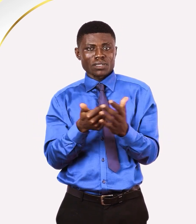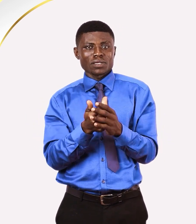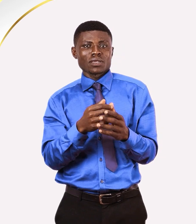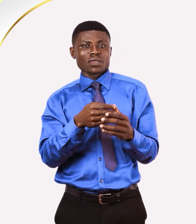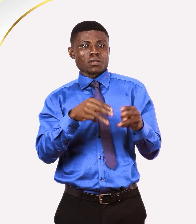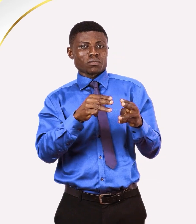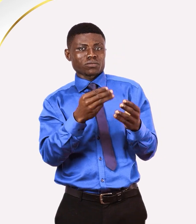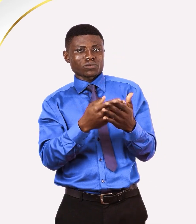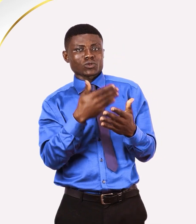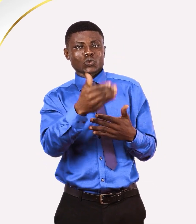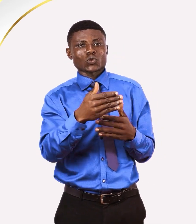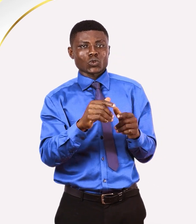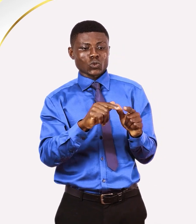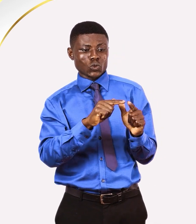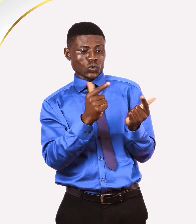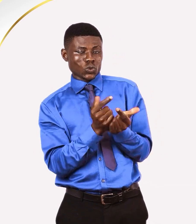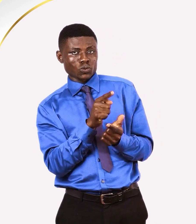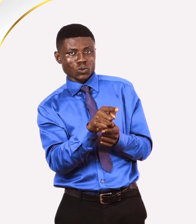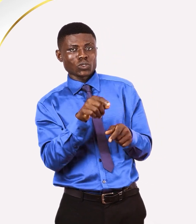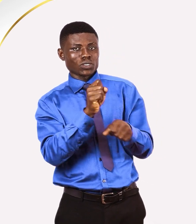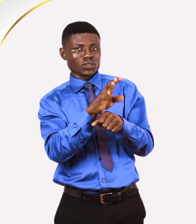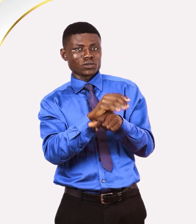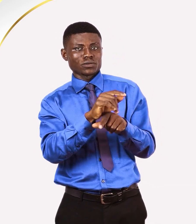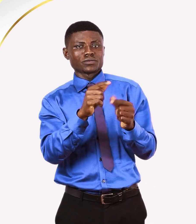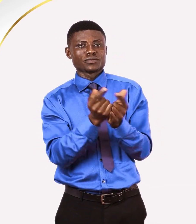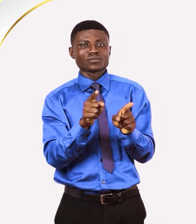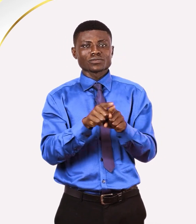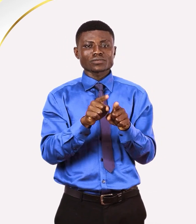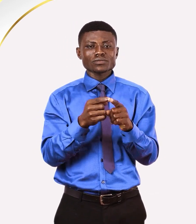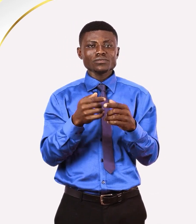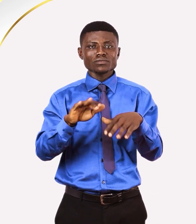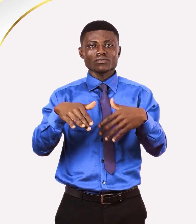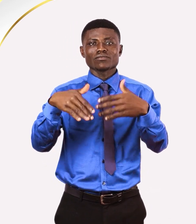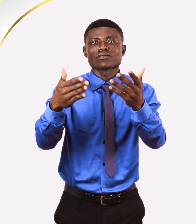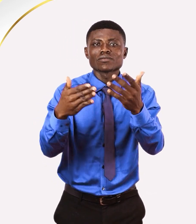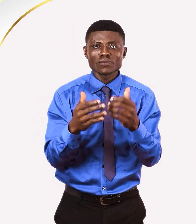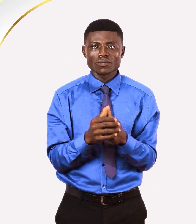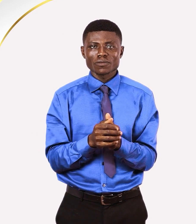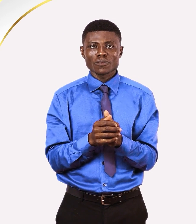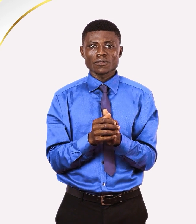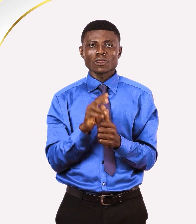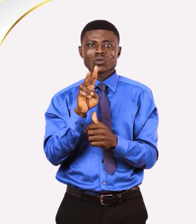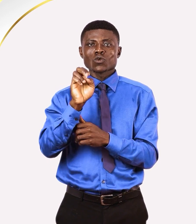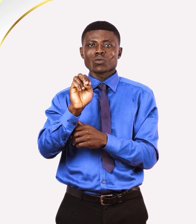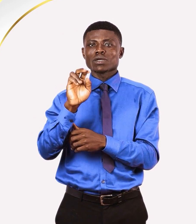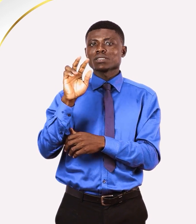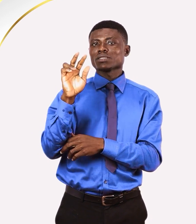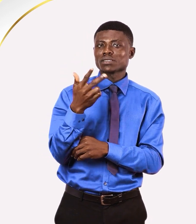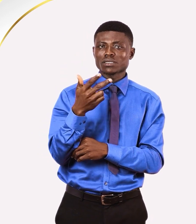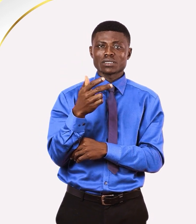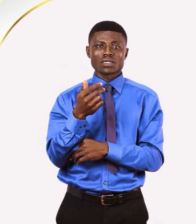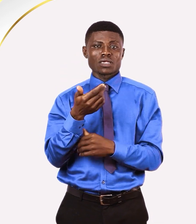Management, broker-dealers and advisors, issuers.